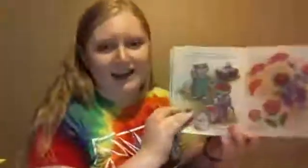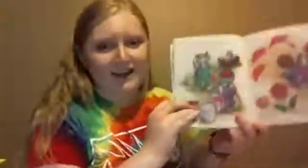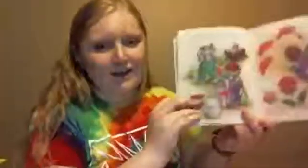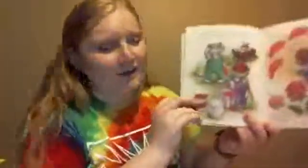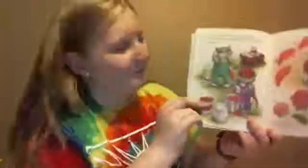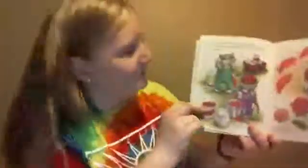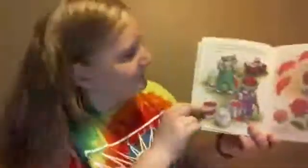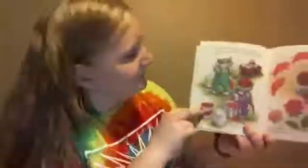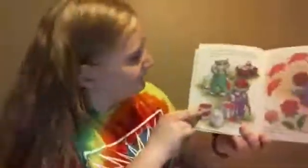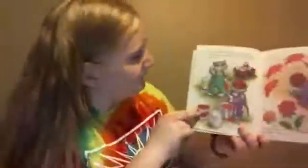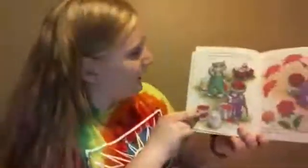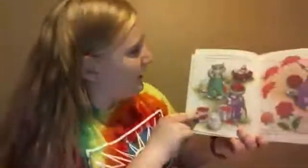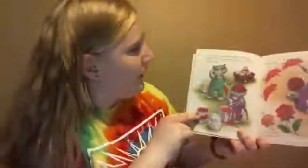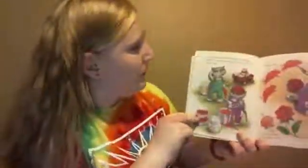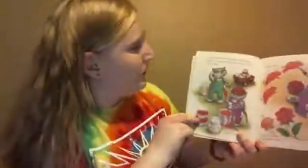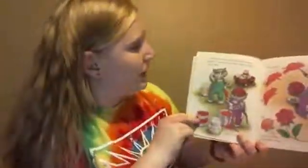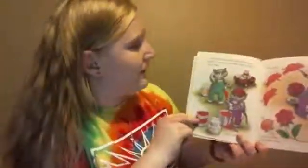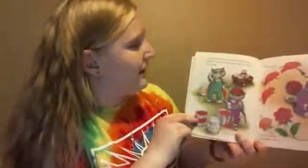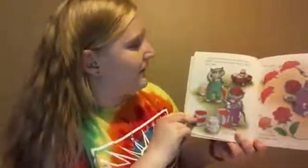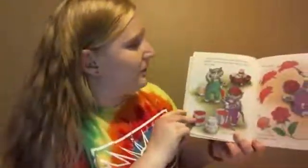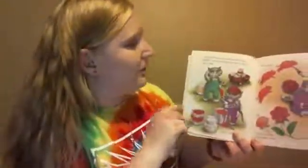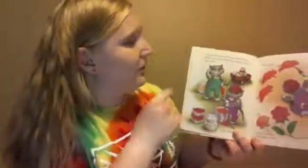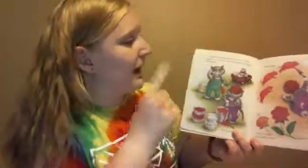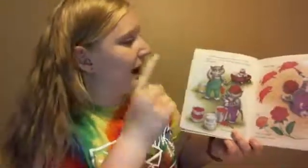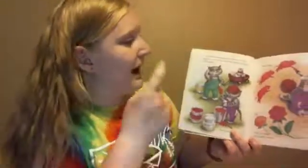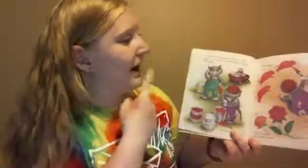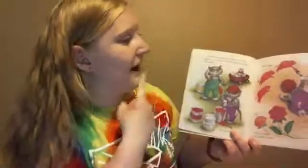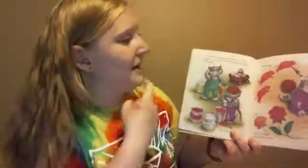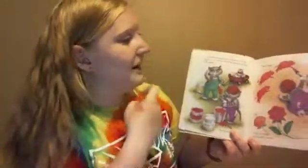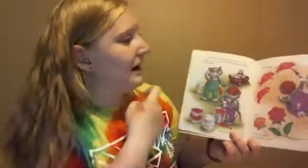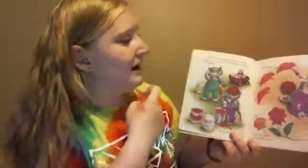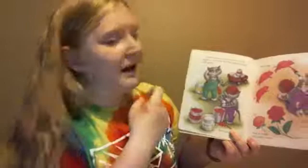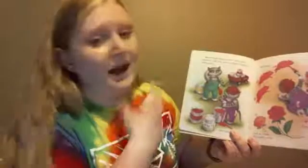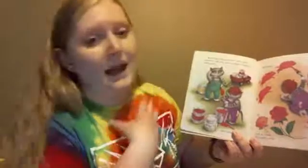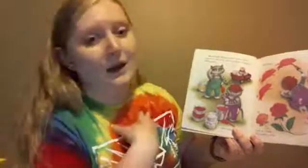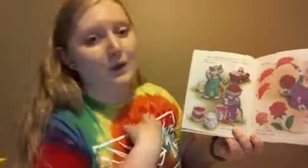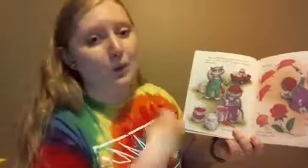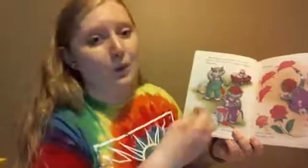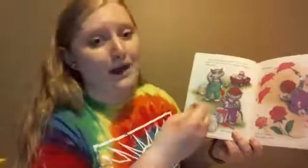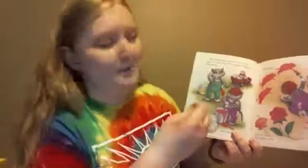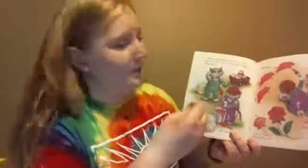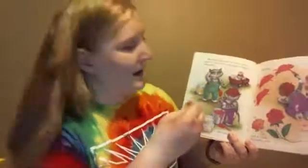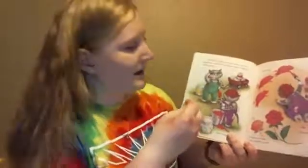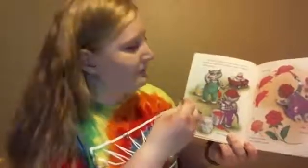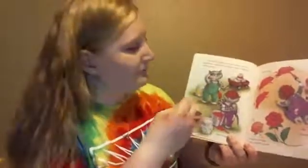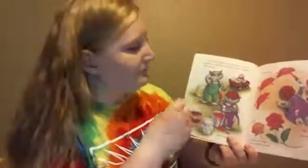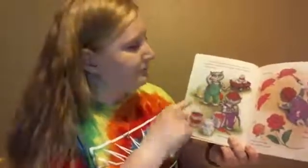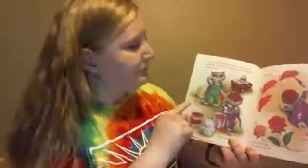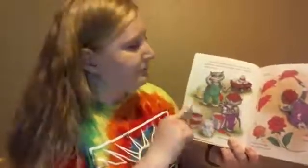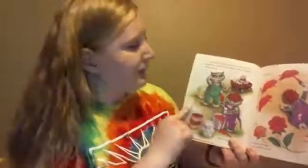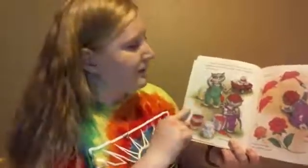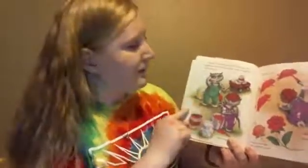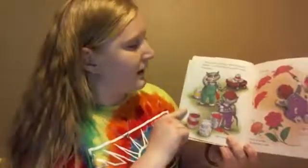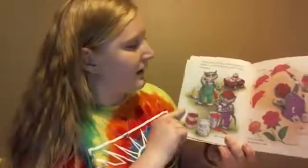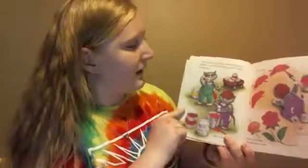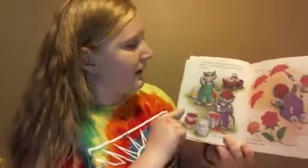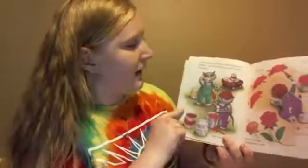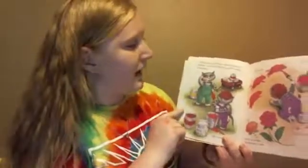out. Brush mixed red paint and white paint together.